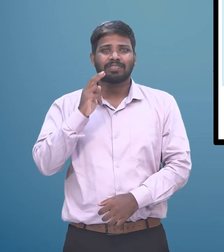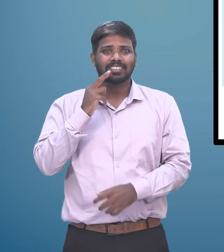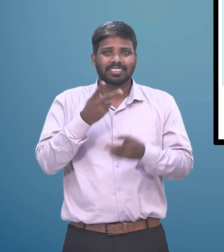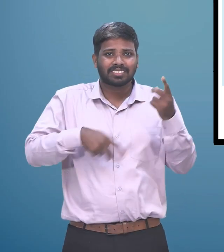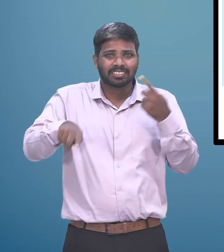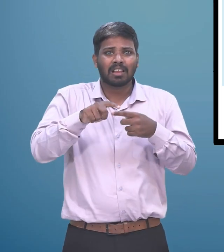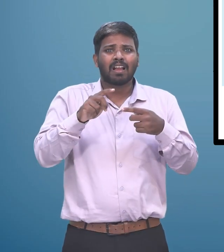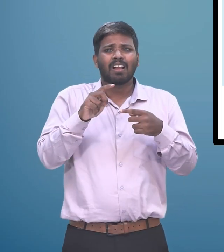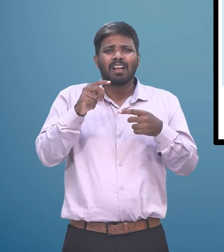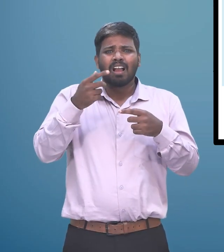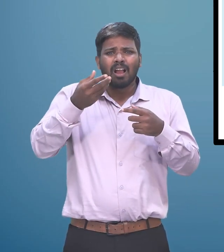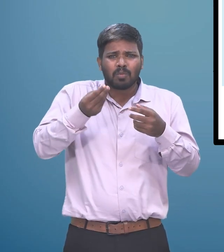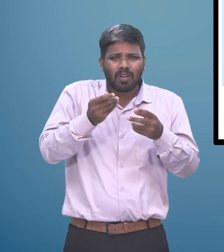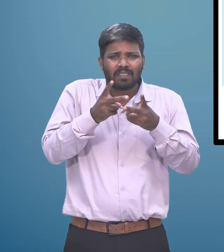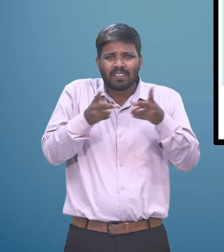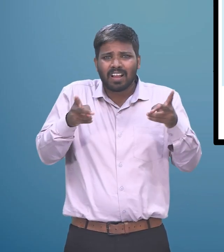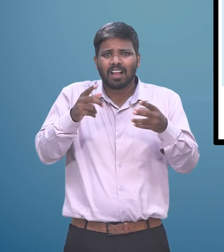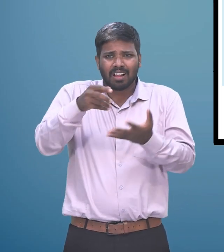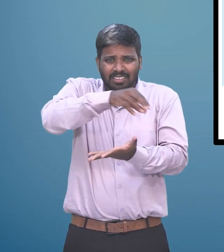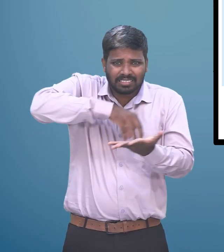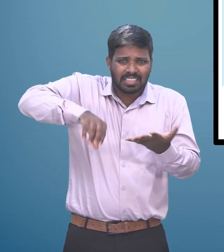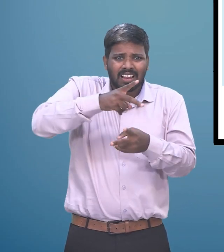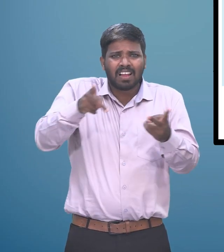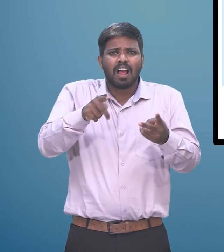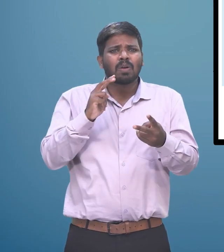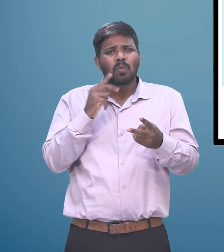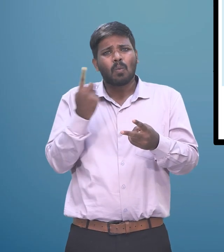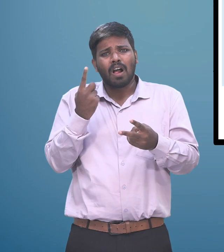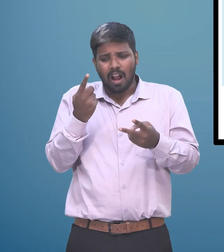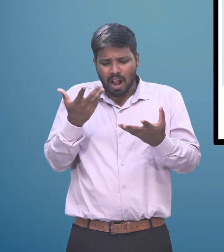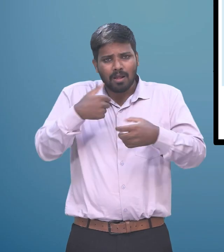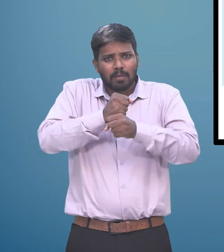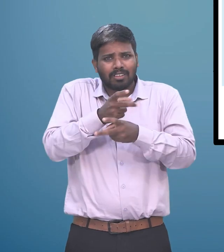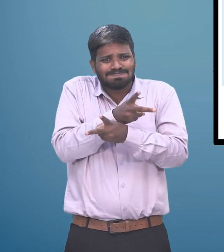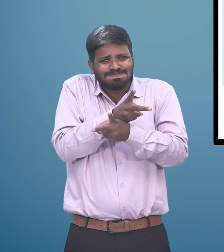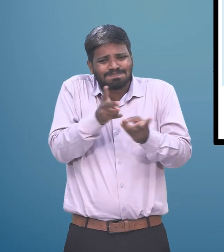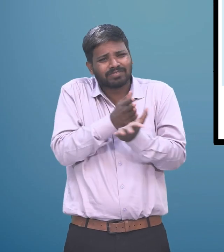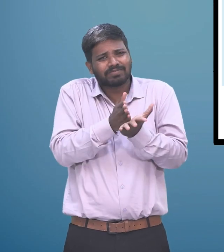Take any one vegetable and think of the number of different dishes you can prepare with it.